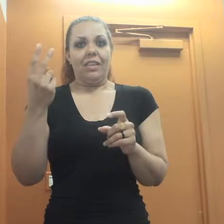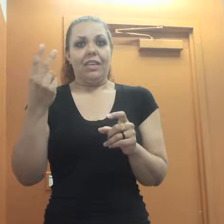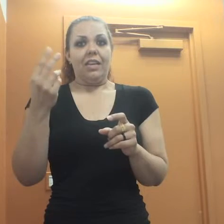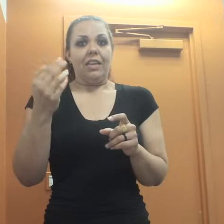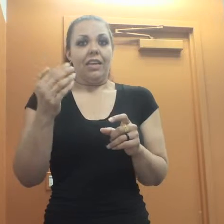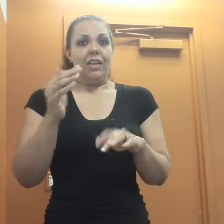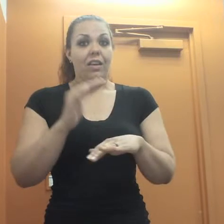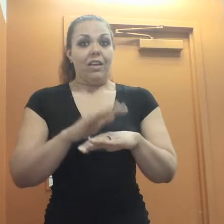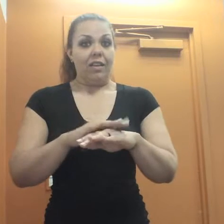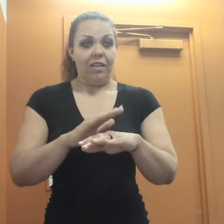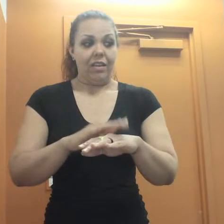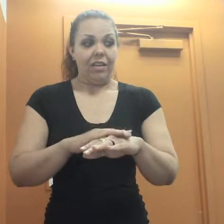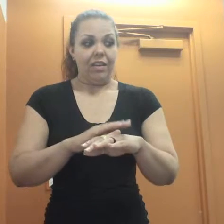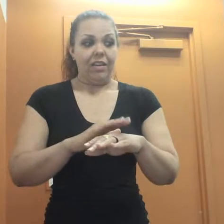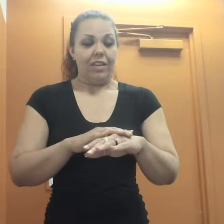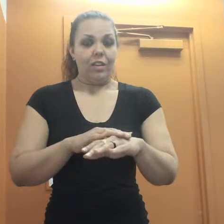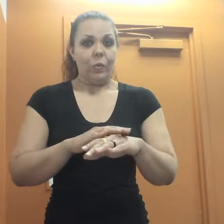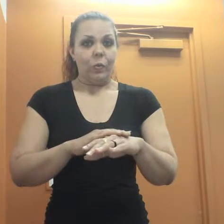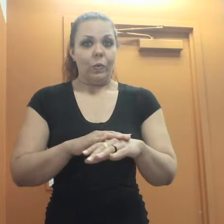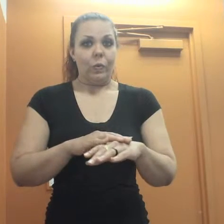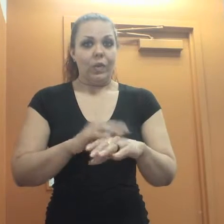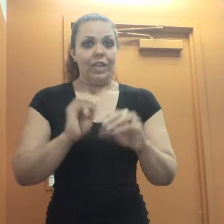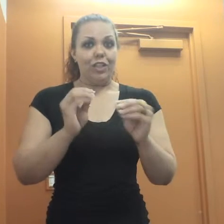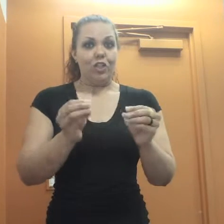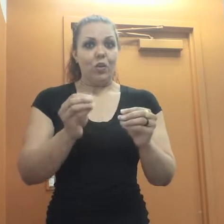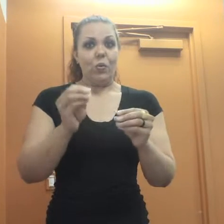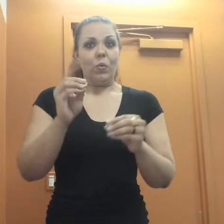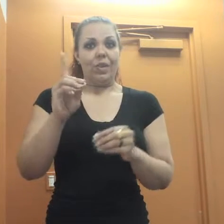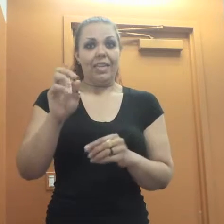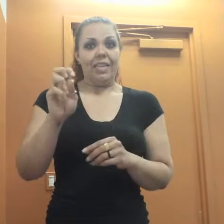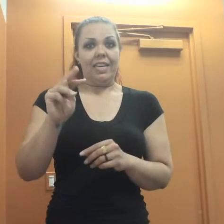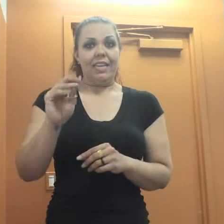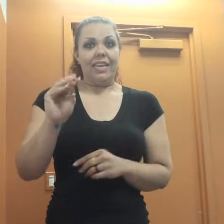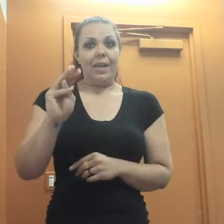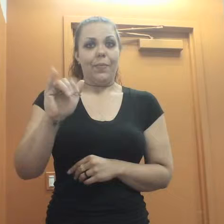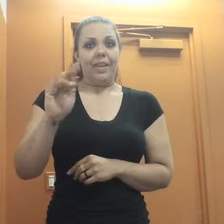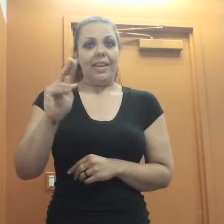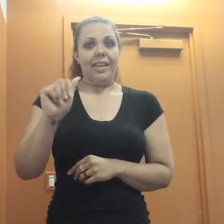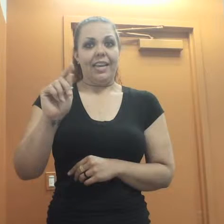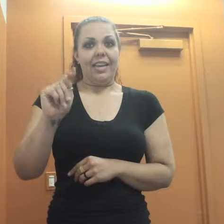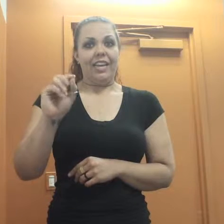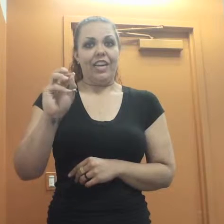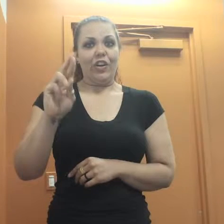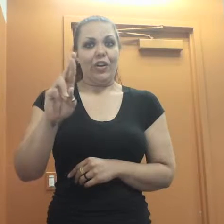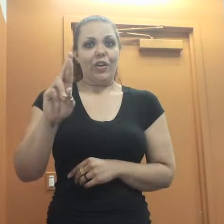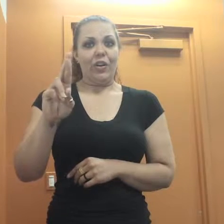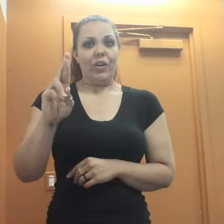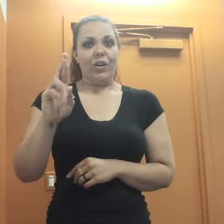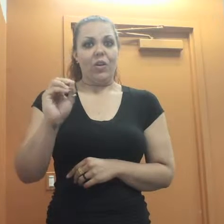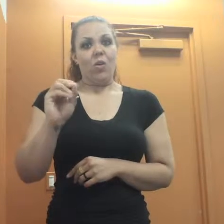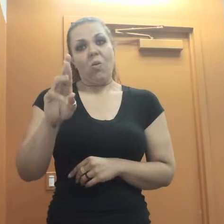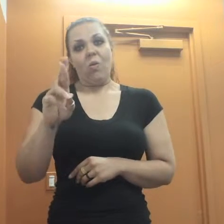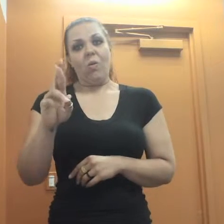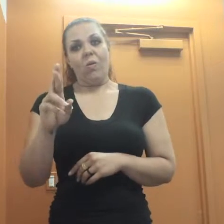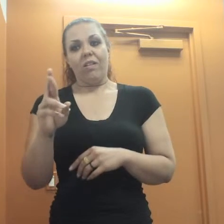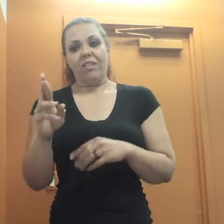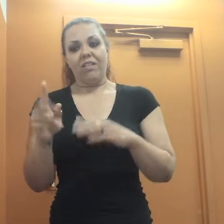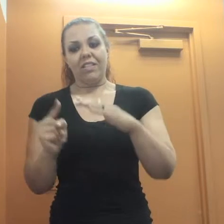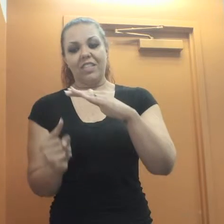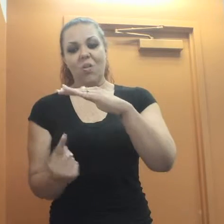expression, or more correctly, the denominator is understood to be 1. If you remember, in lecture 23, we learned